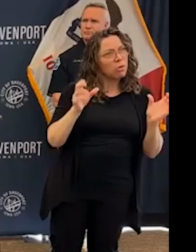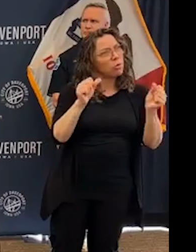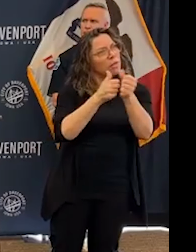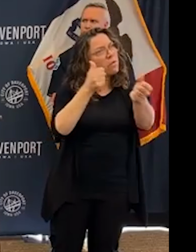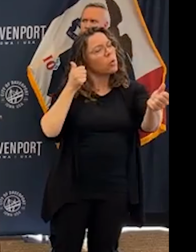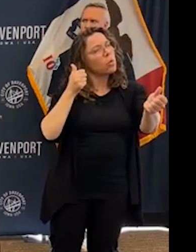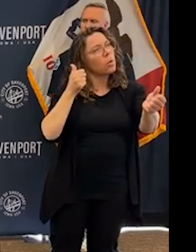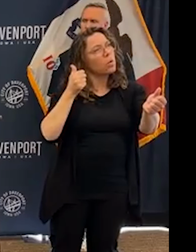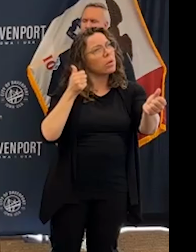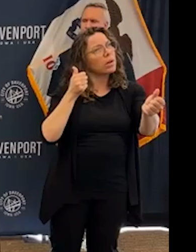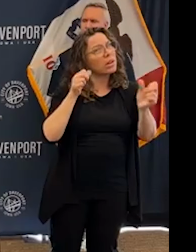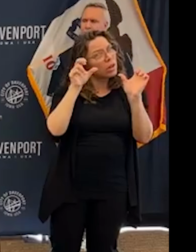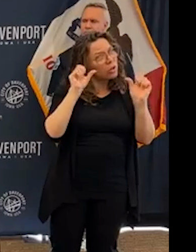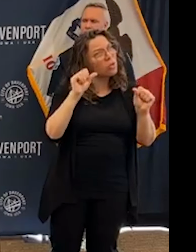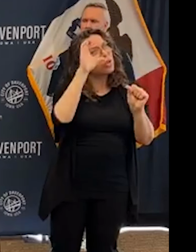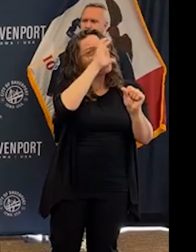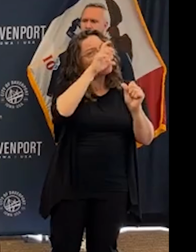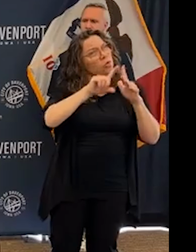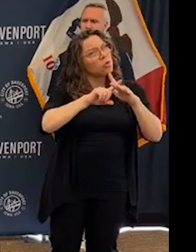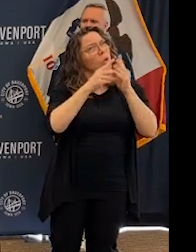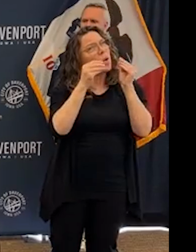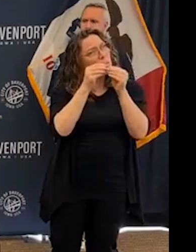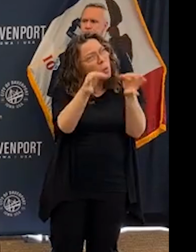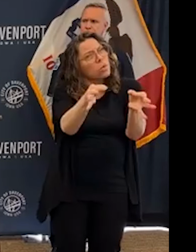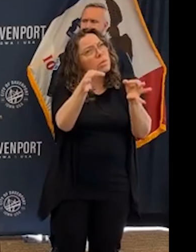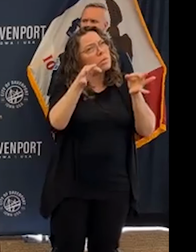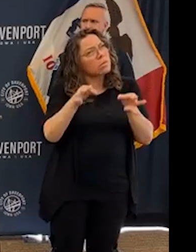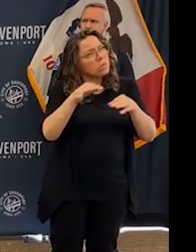this search have been started sooner?